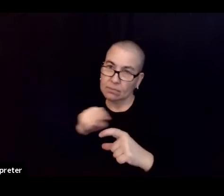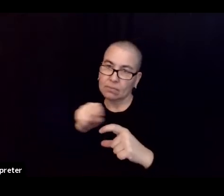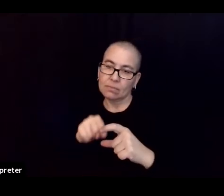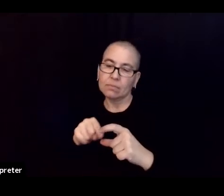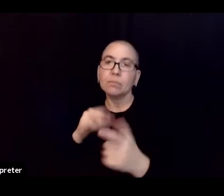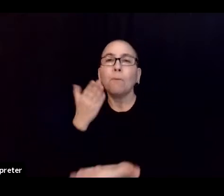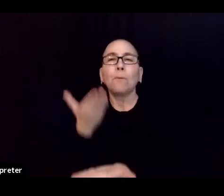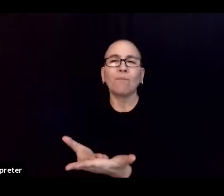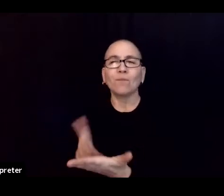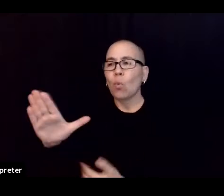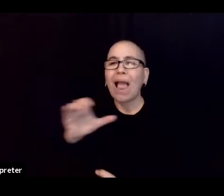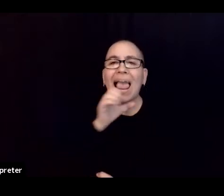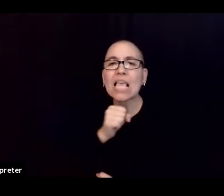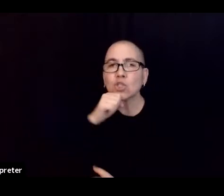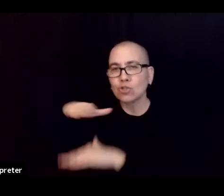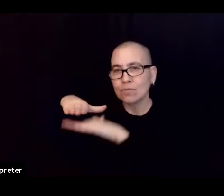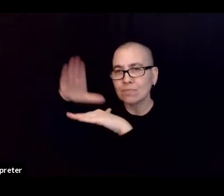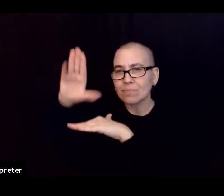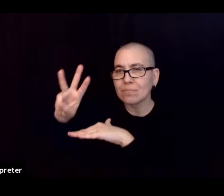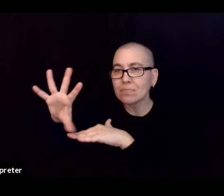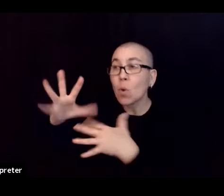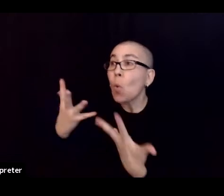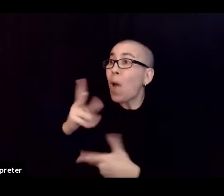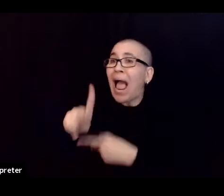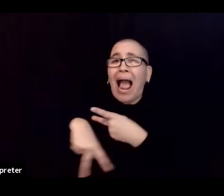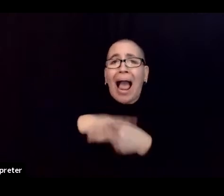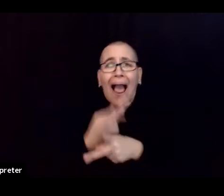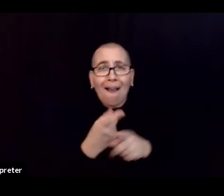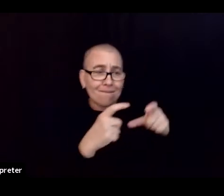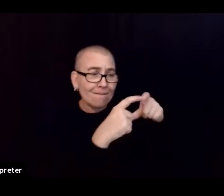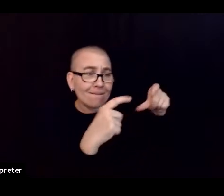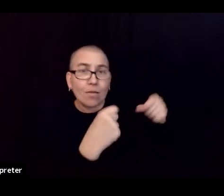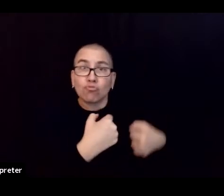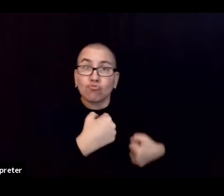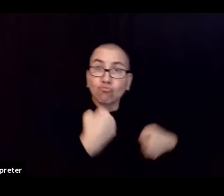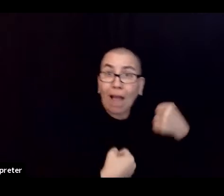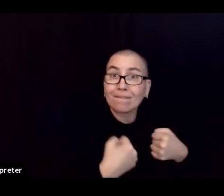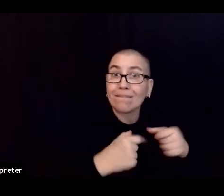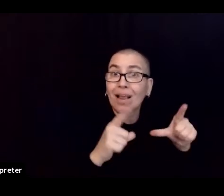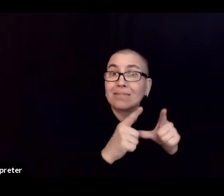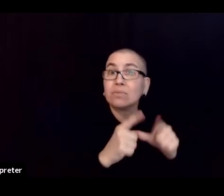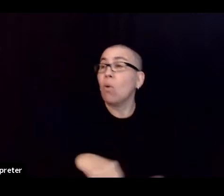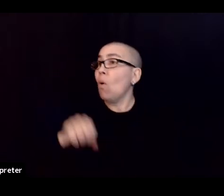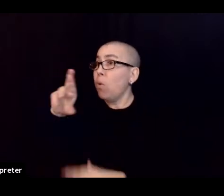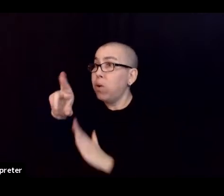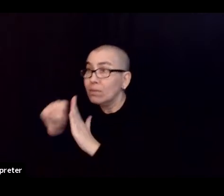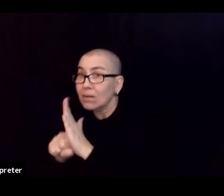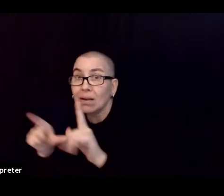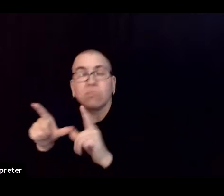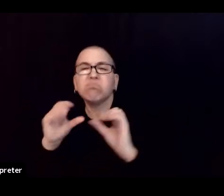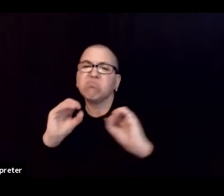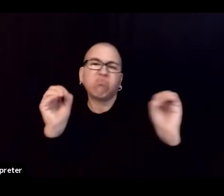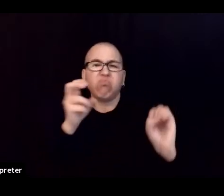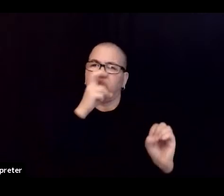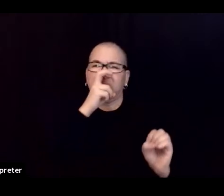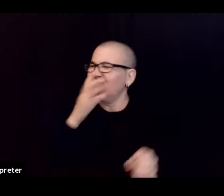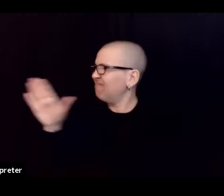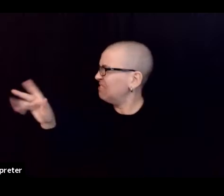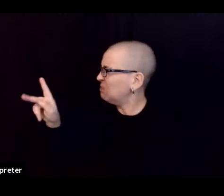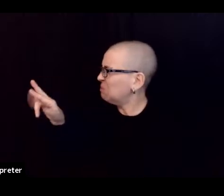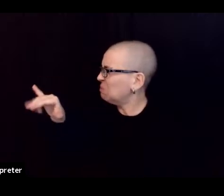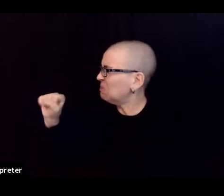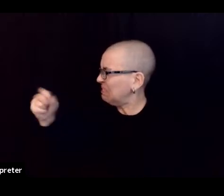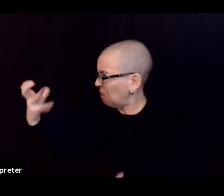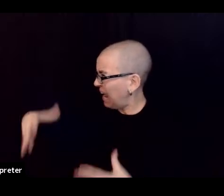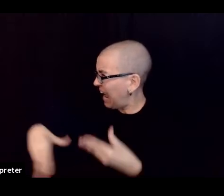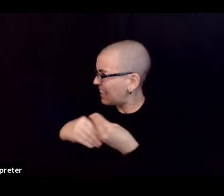of ID. But Chris, do you have something more specific? Certainly, in the connector, we ask people